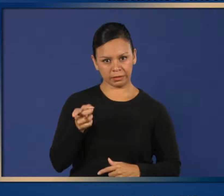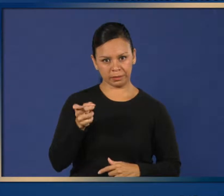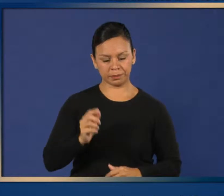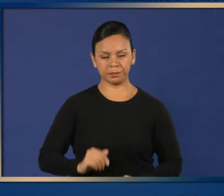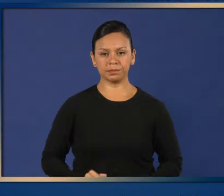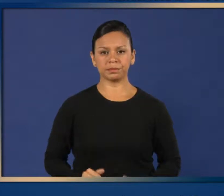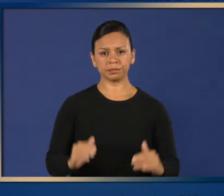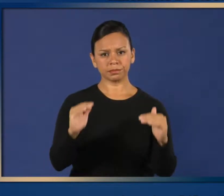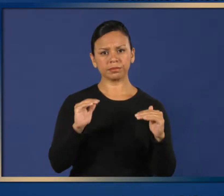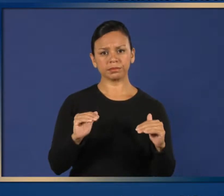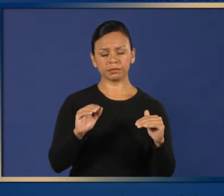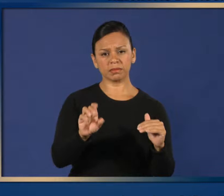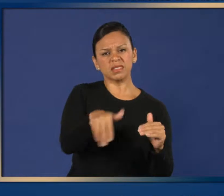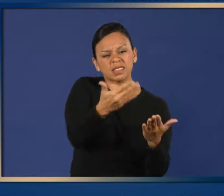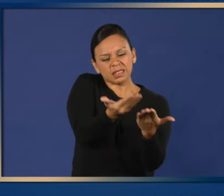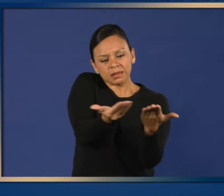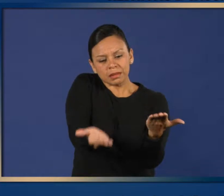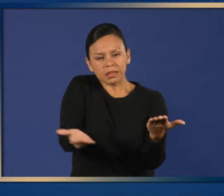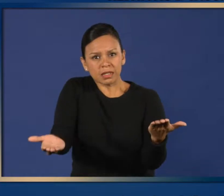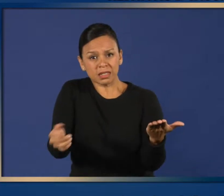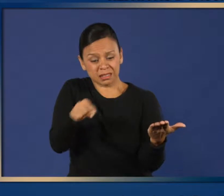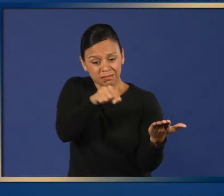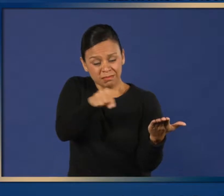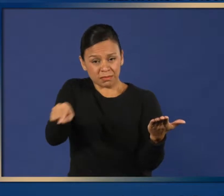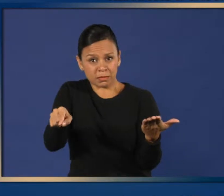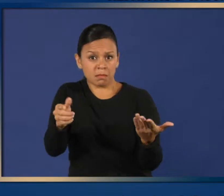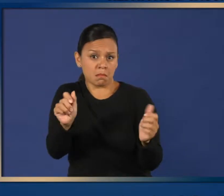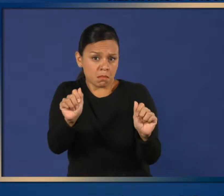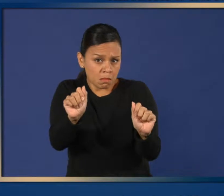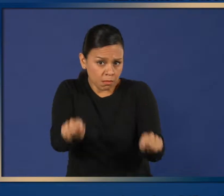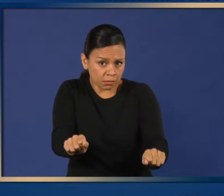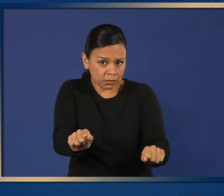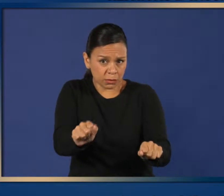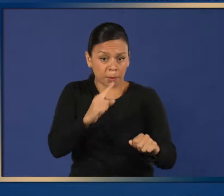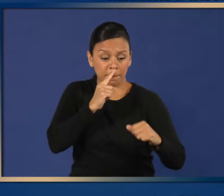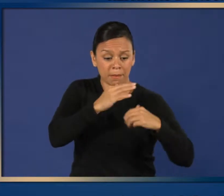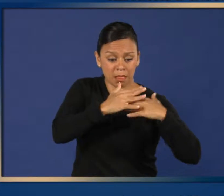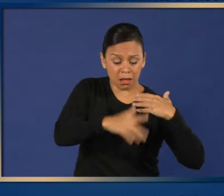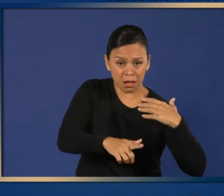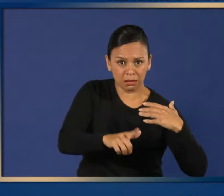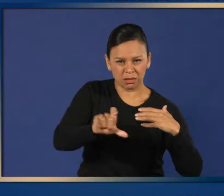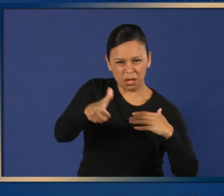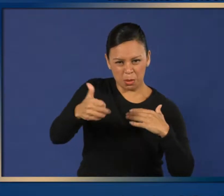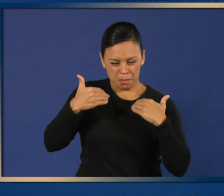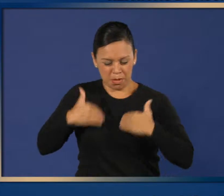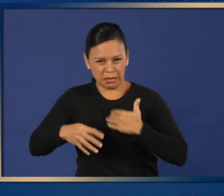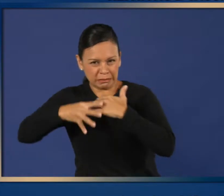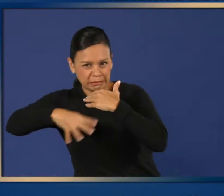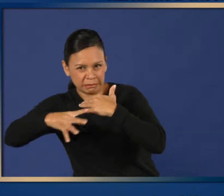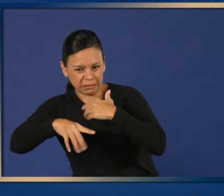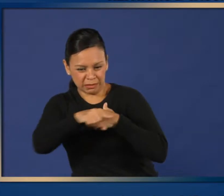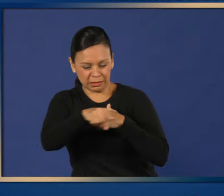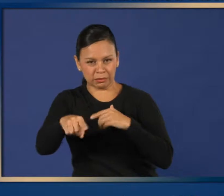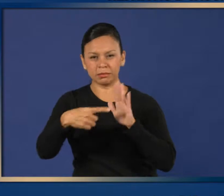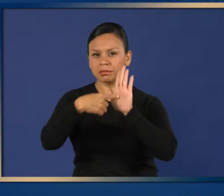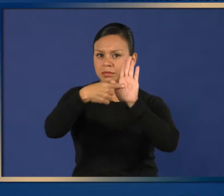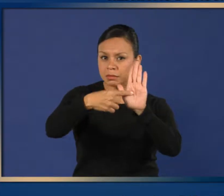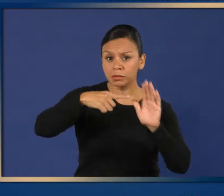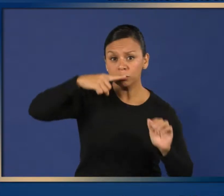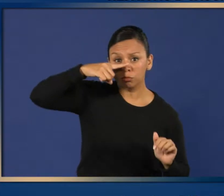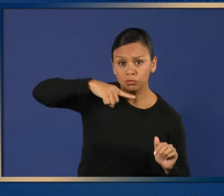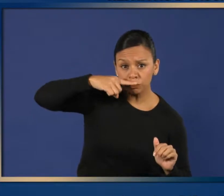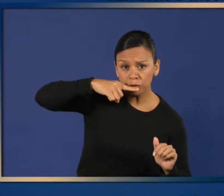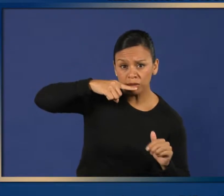contact with objects that could have blood or body fluids on them, such as toothbrushes